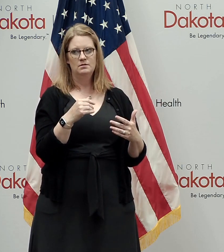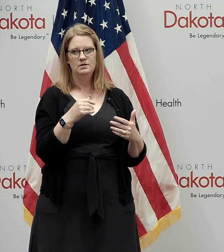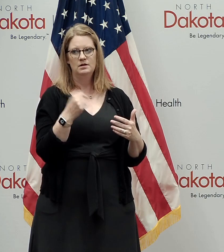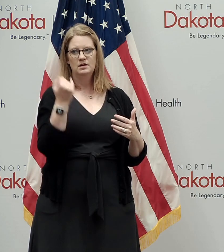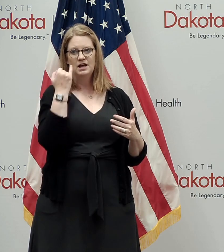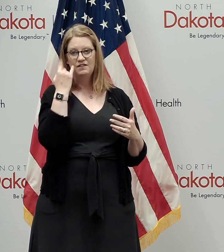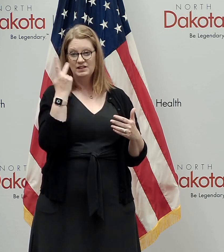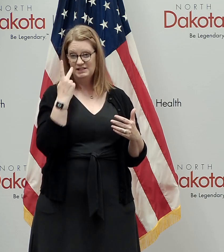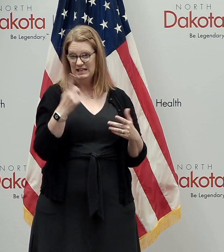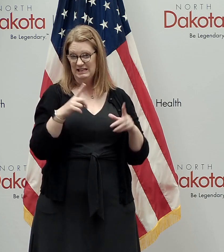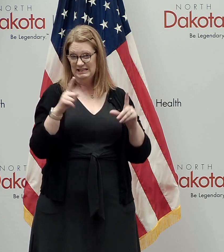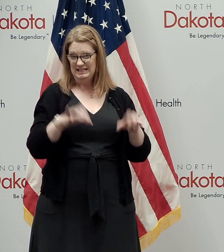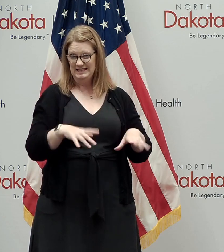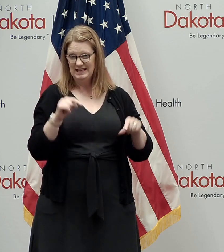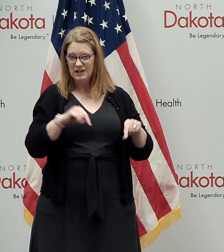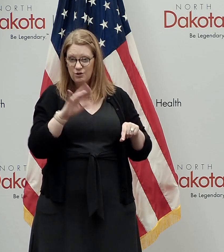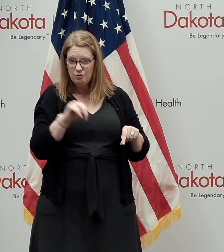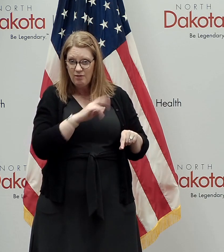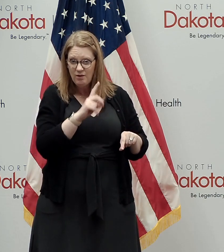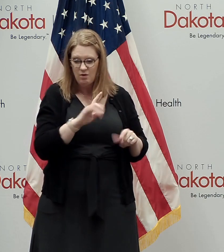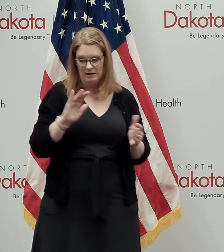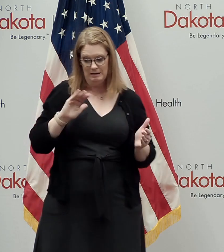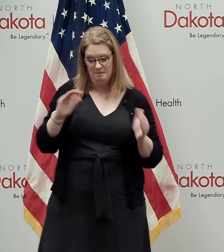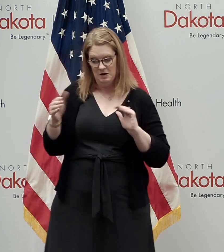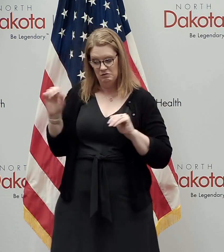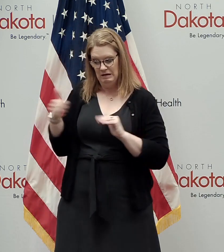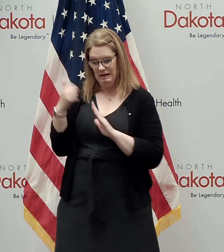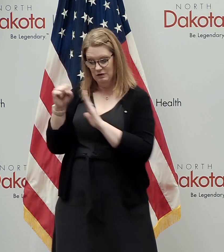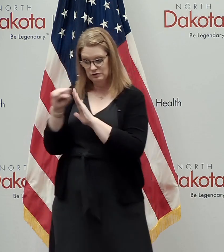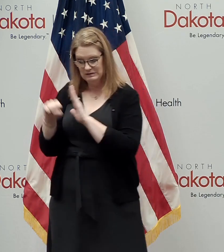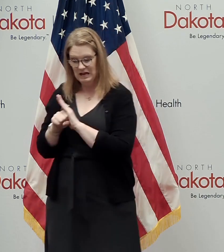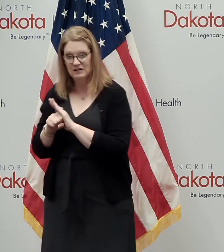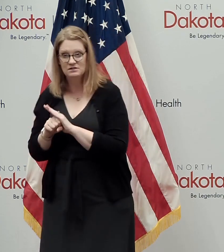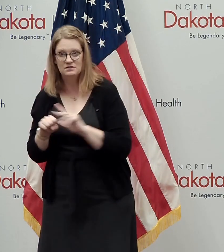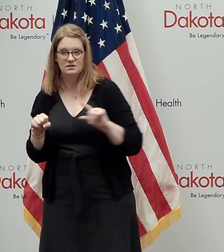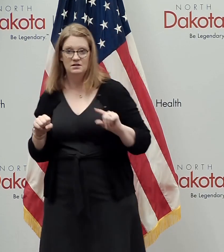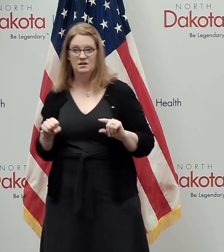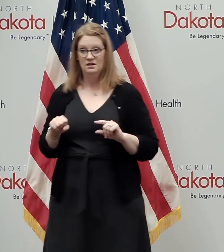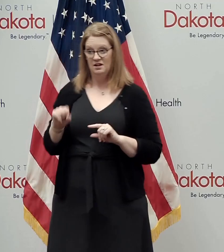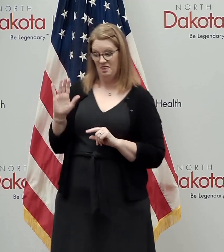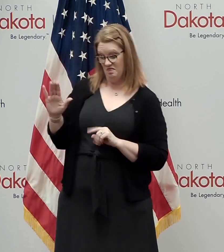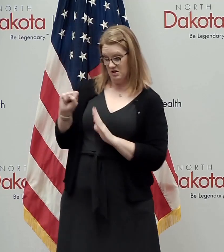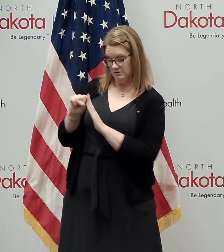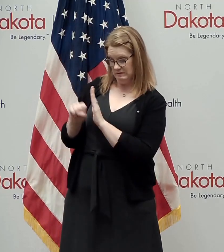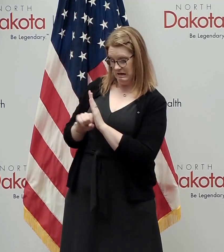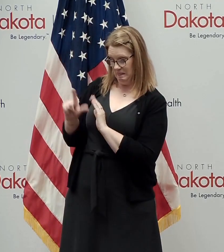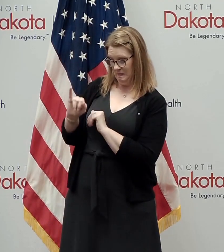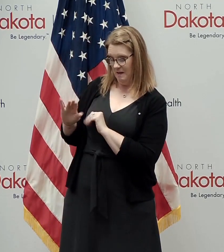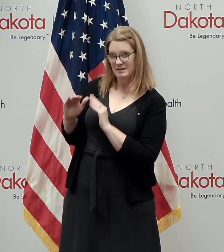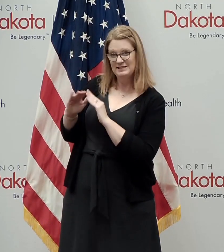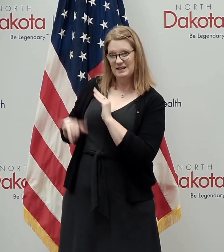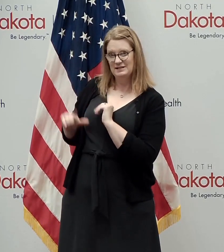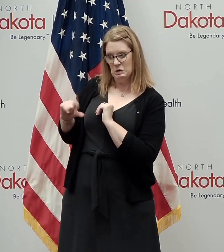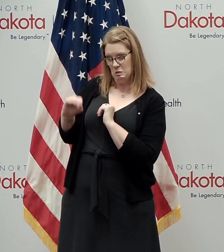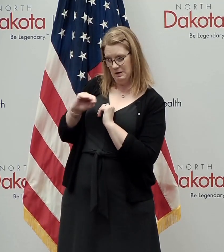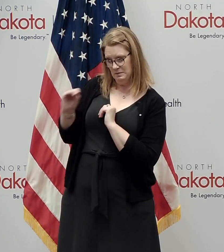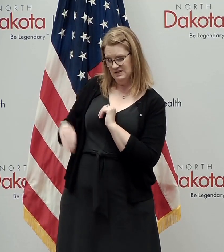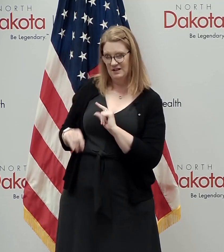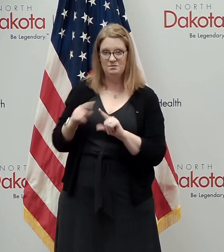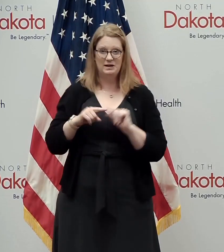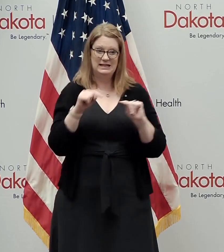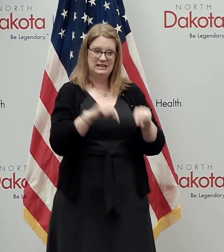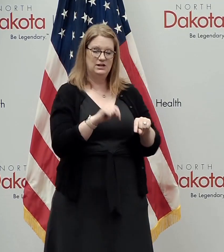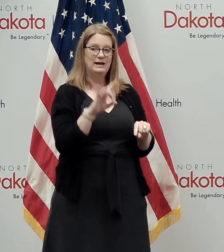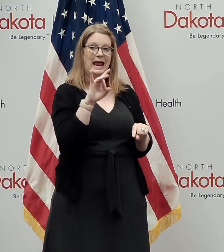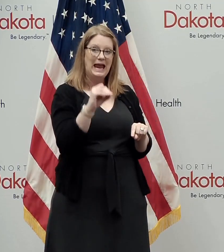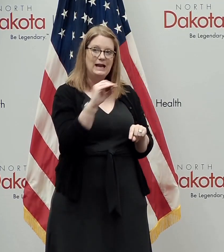look at testing in North Dakota versus other states, in most states the state lab is doing less than 20% of the testing. In North Dakota it's been 80% of